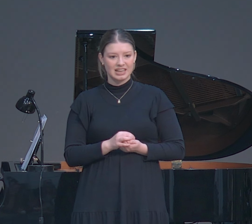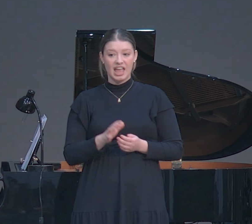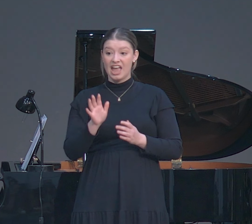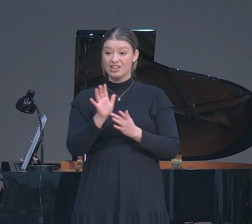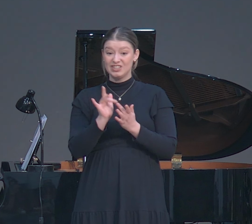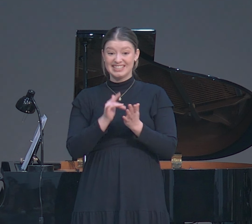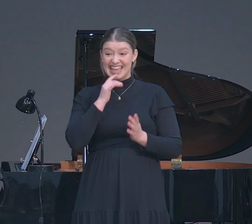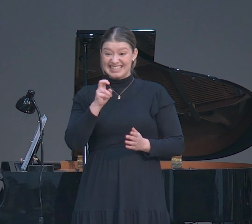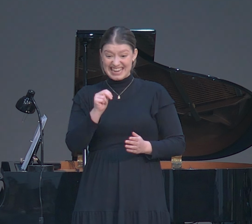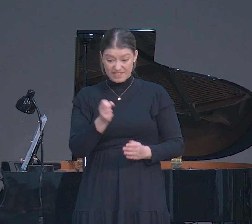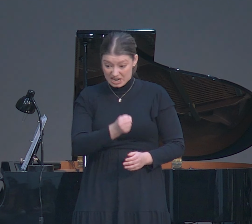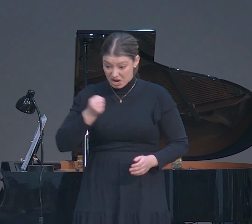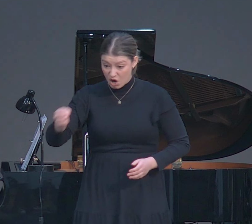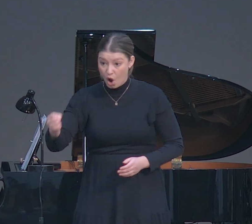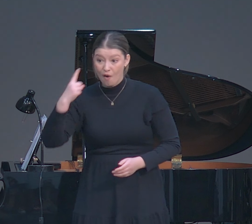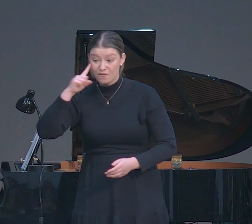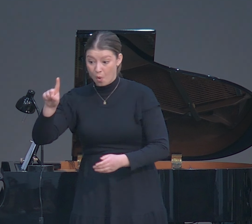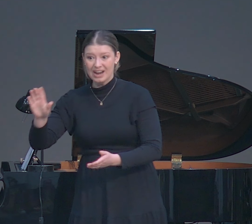death, death.